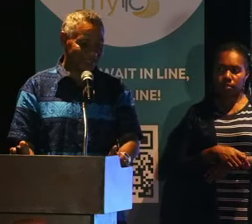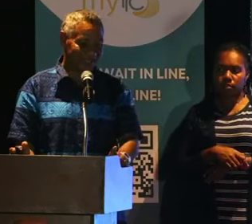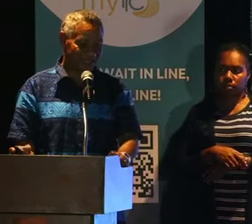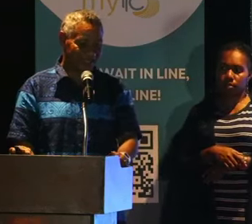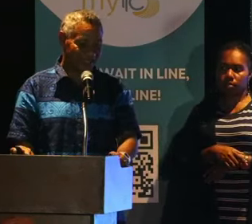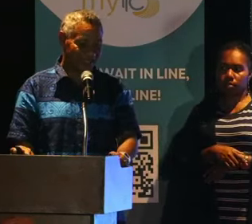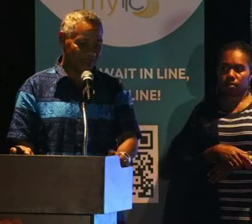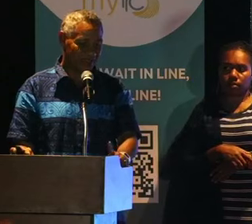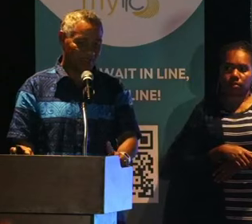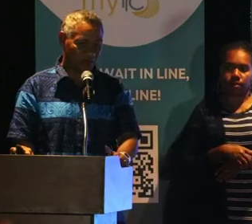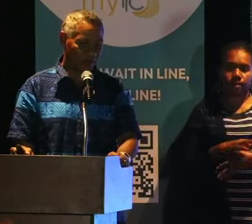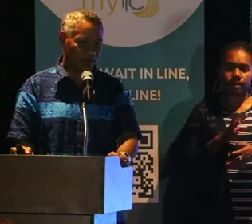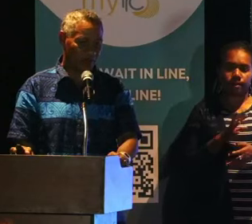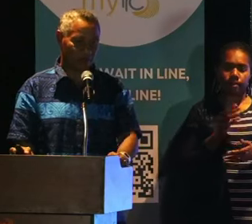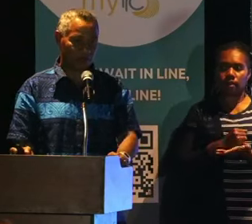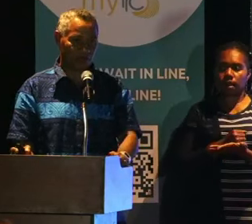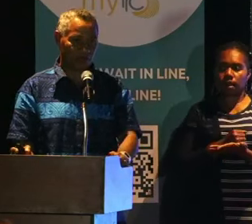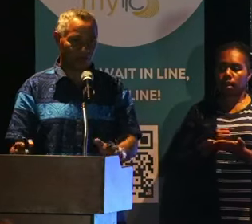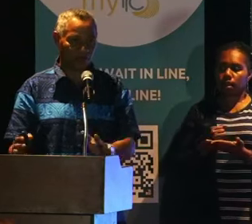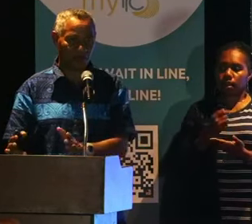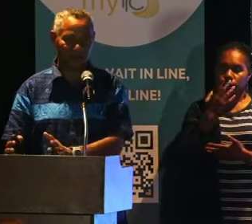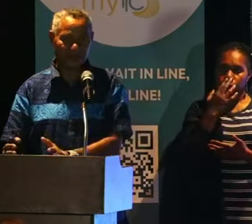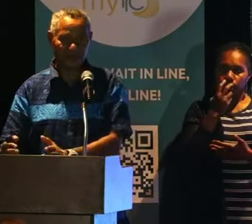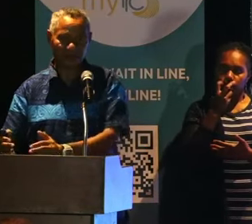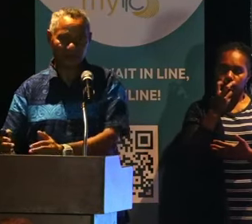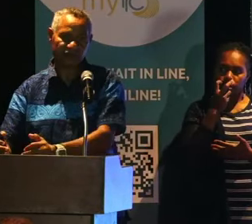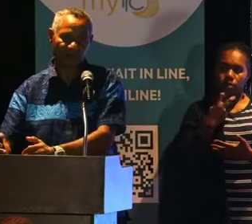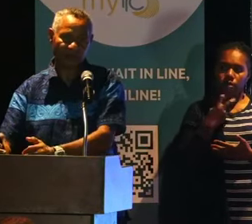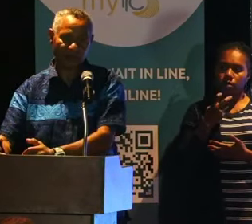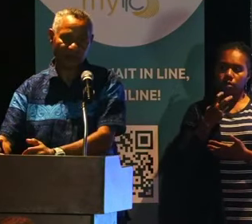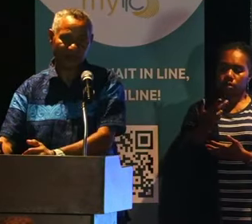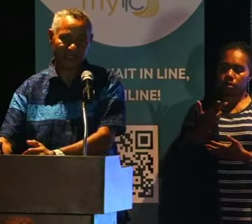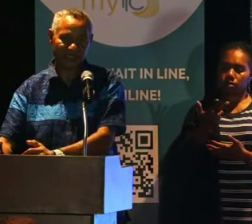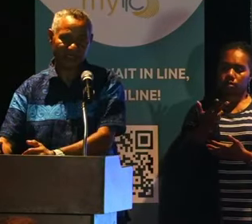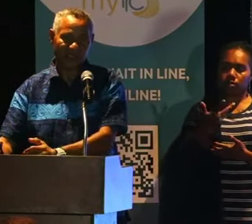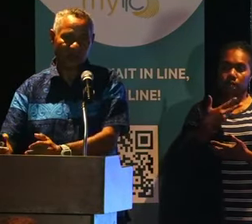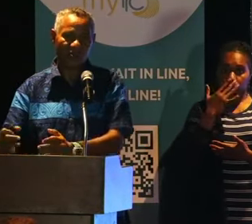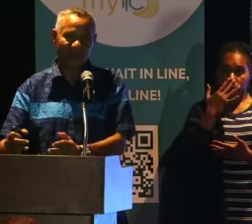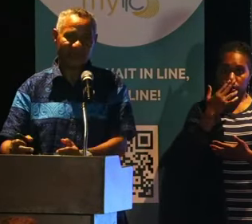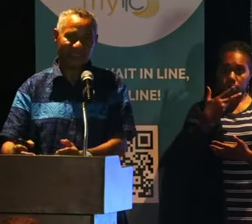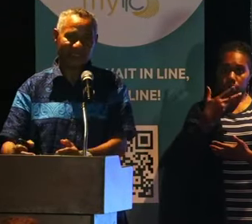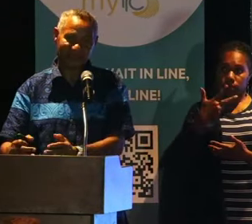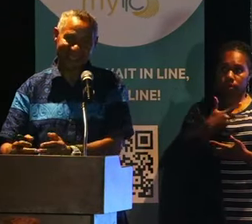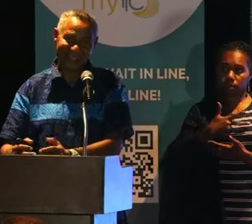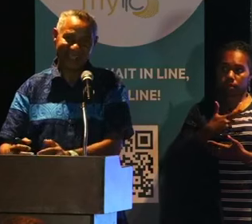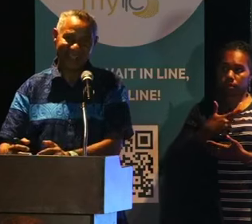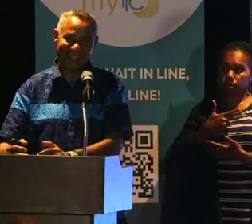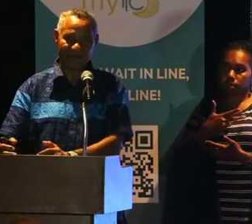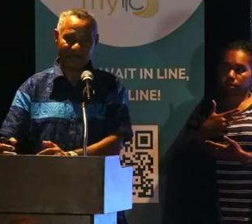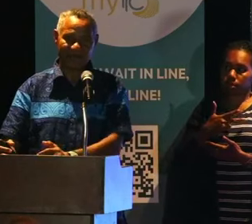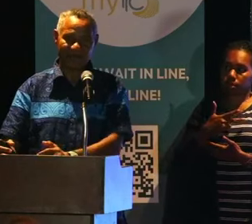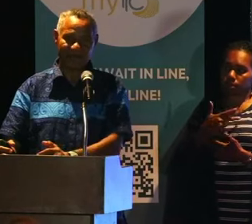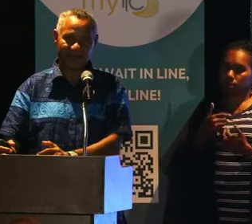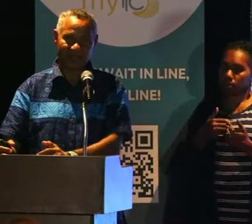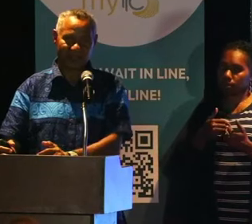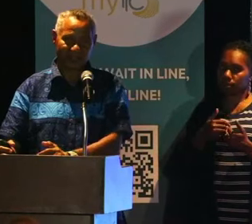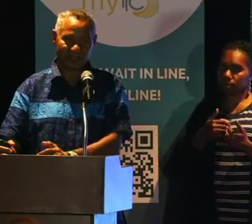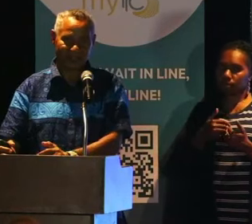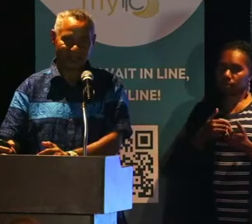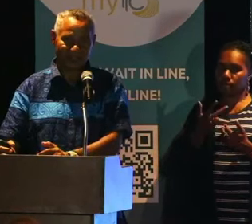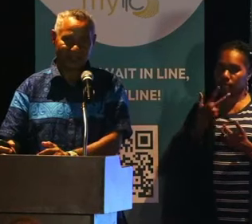18 years eligible to form a cooperative. So those cooperative, if you want to form a cooperative, all members must be 18 years and above.